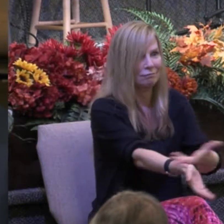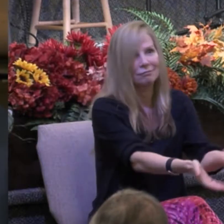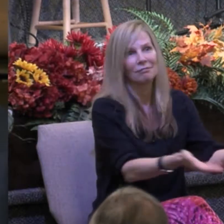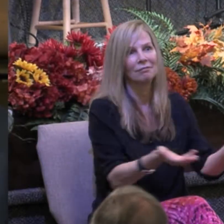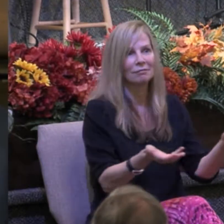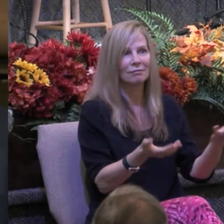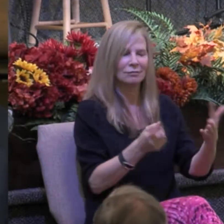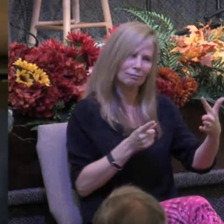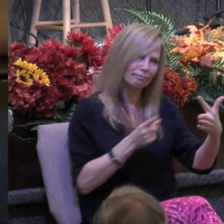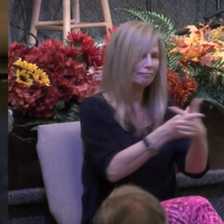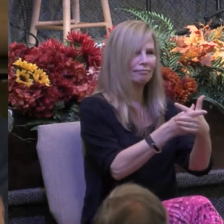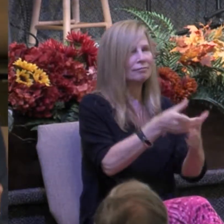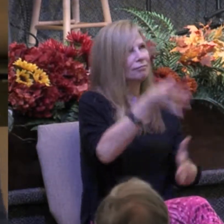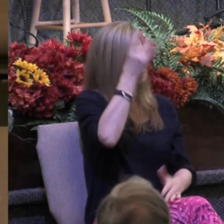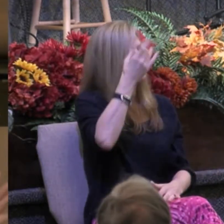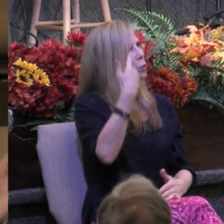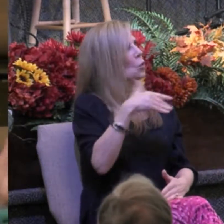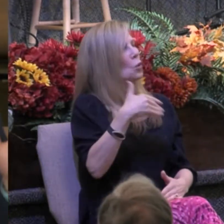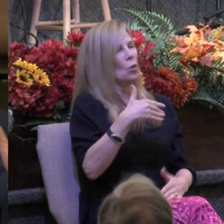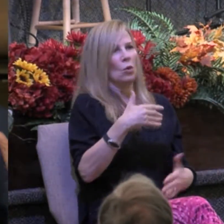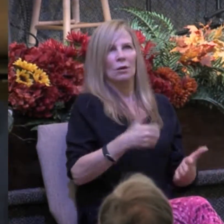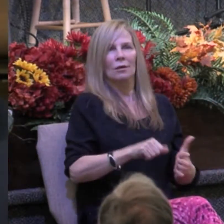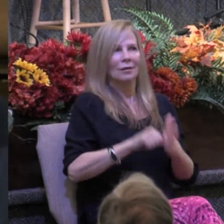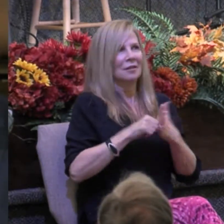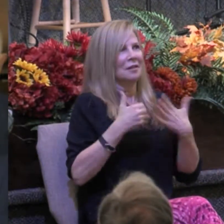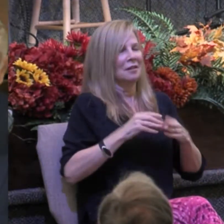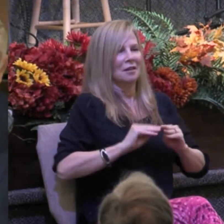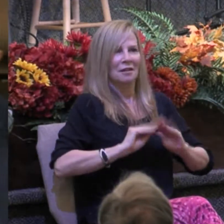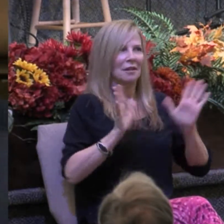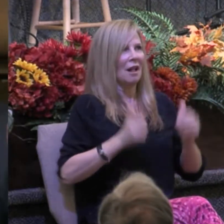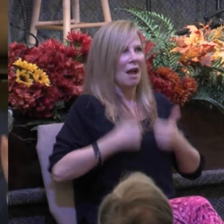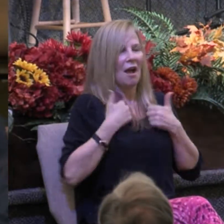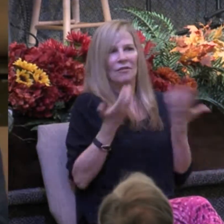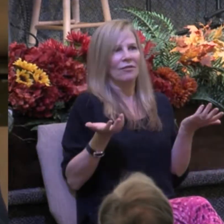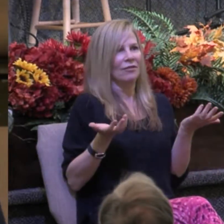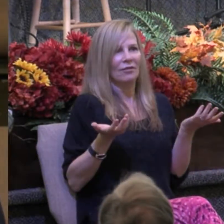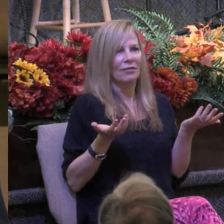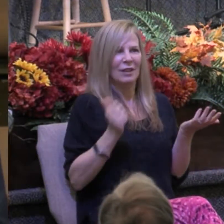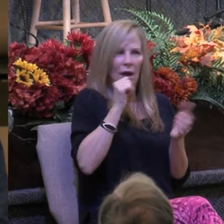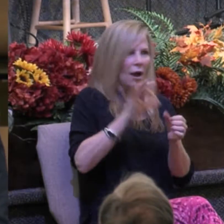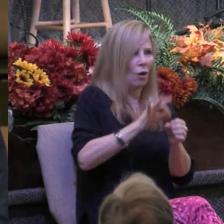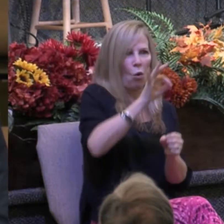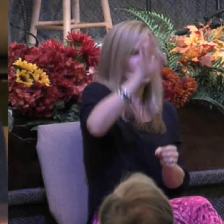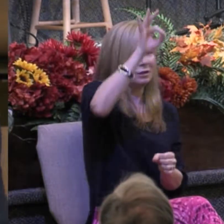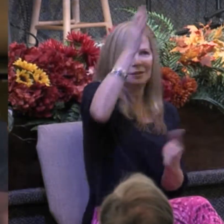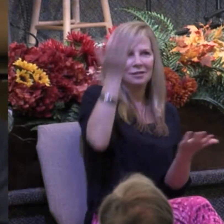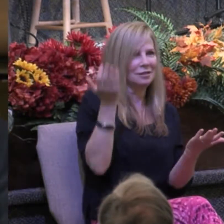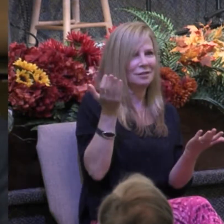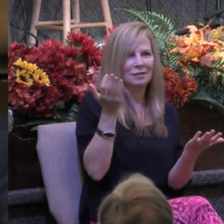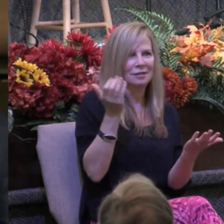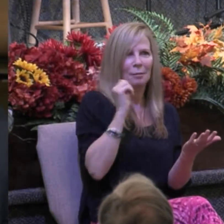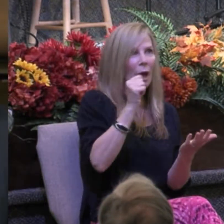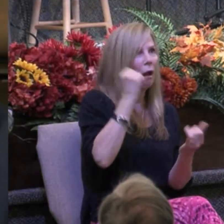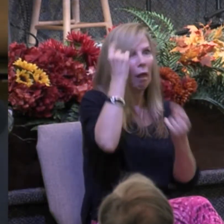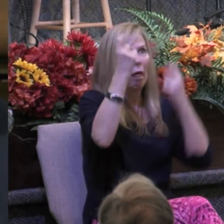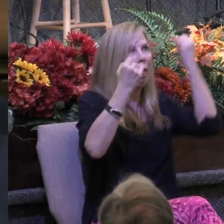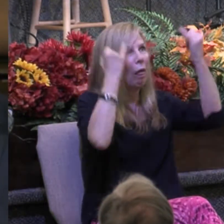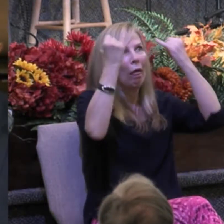truth home. Every time he met with them, it was driven home to them that he was not a ghost. They were not